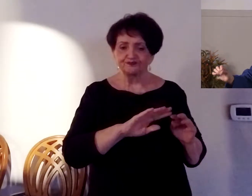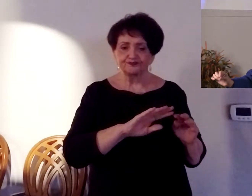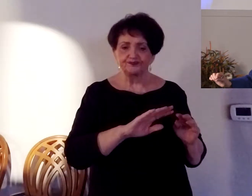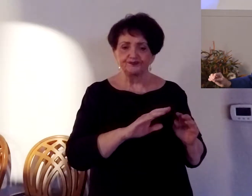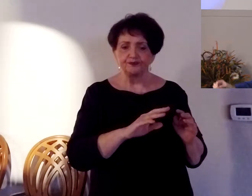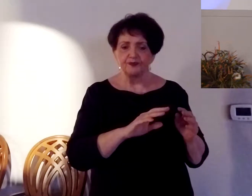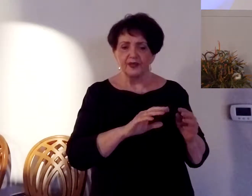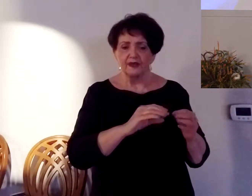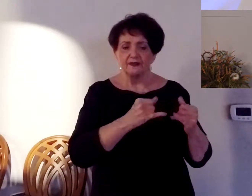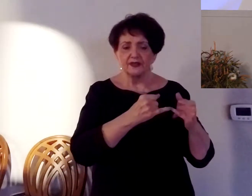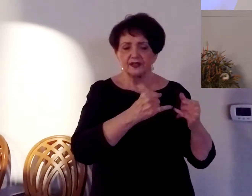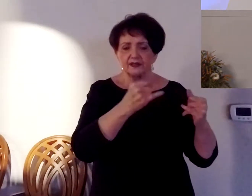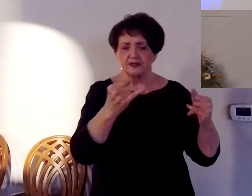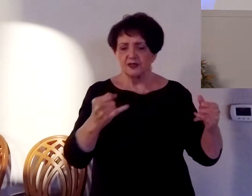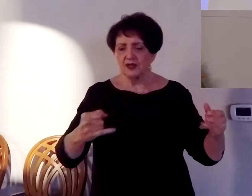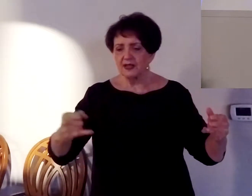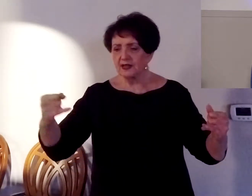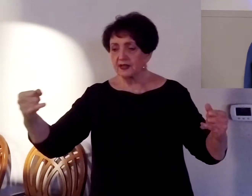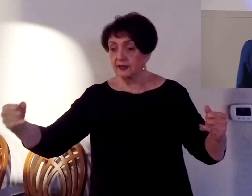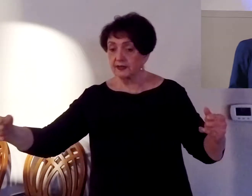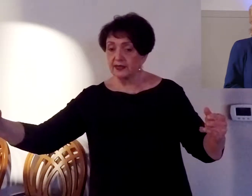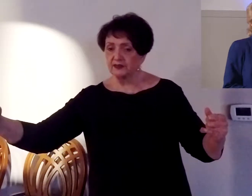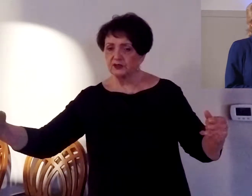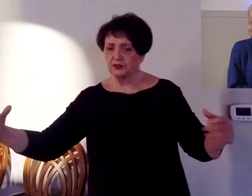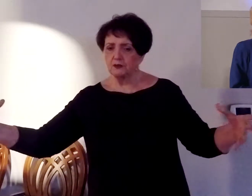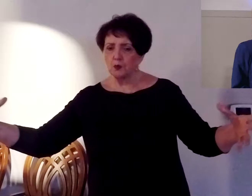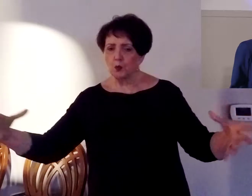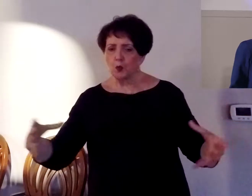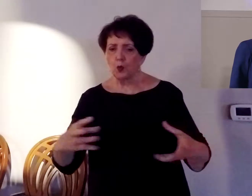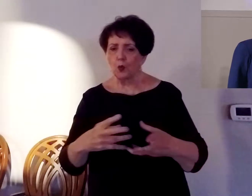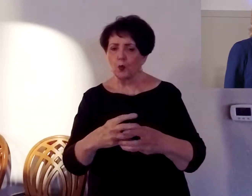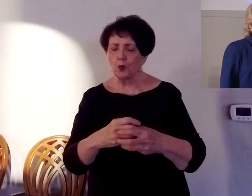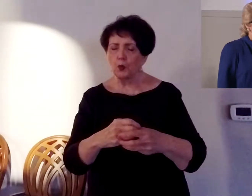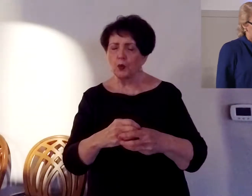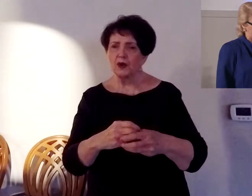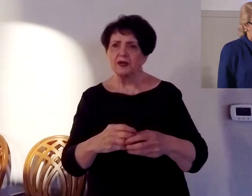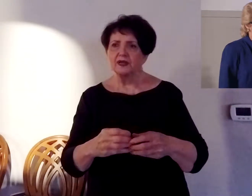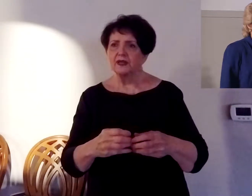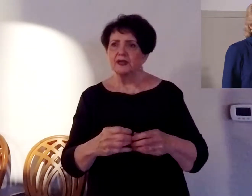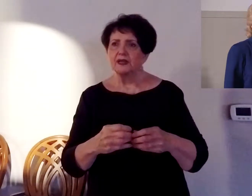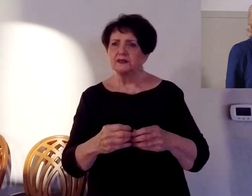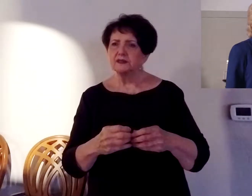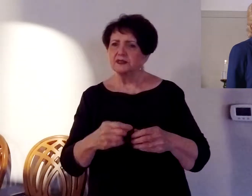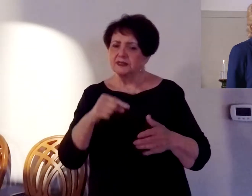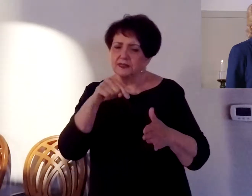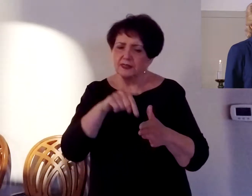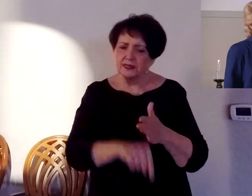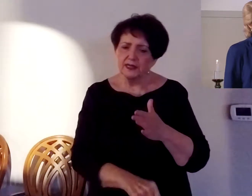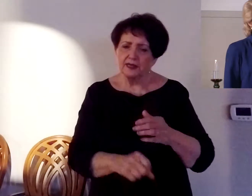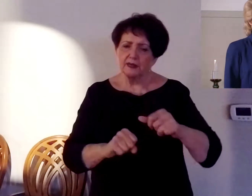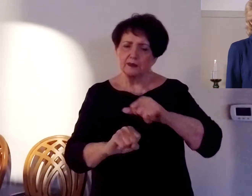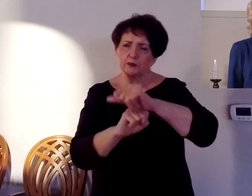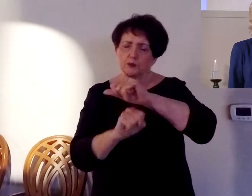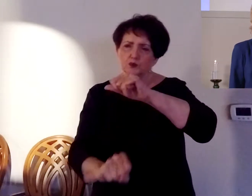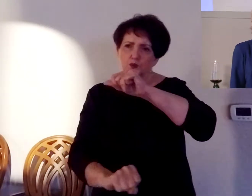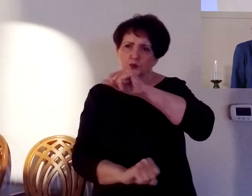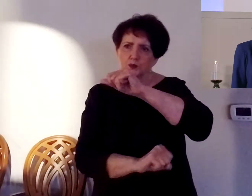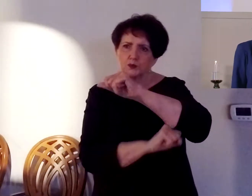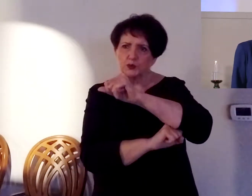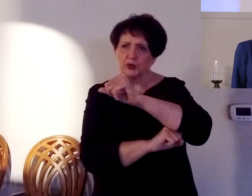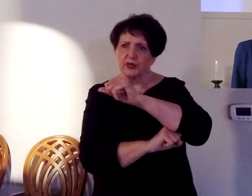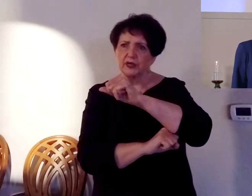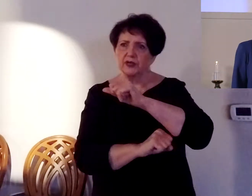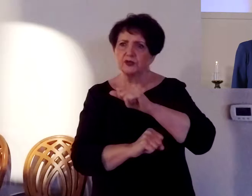it together, and is such a profound undergirding of what we teach in the science of